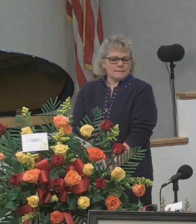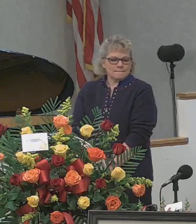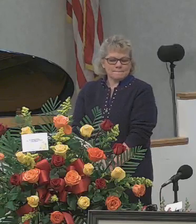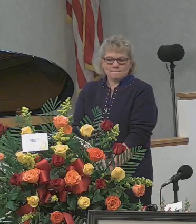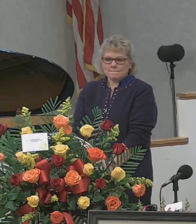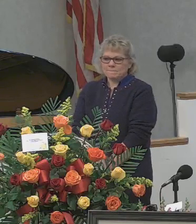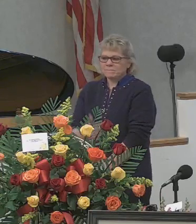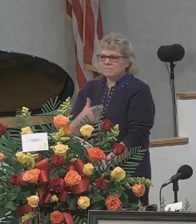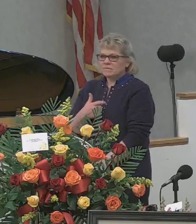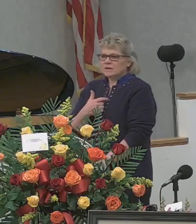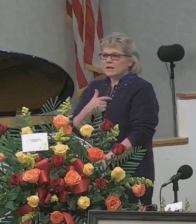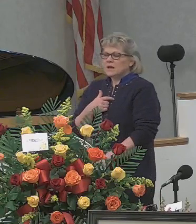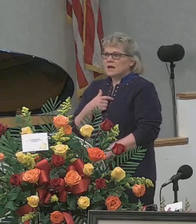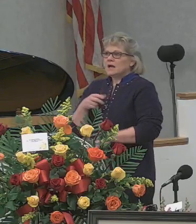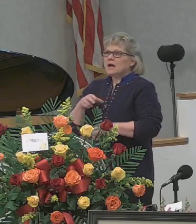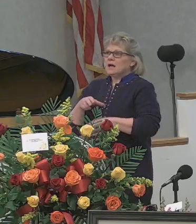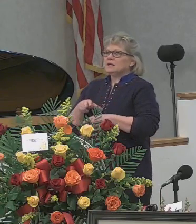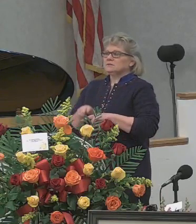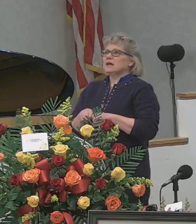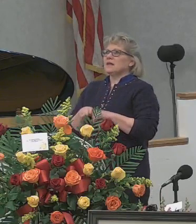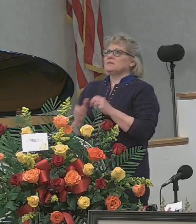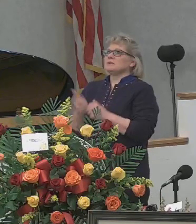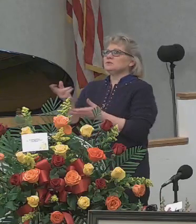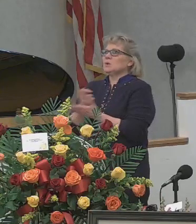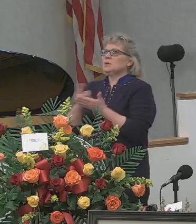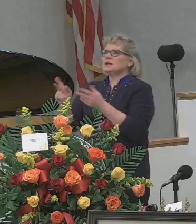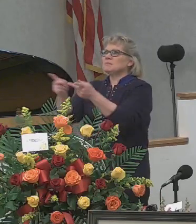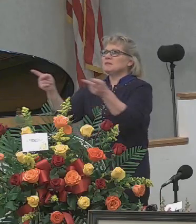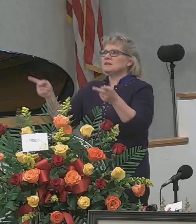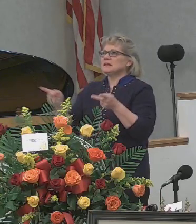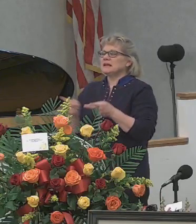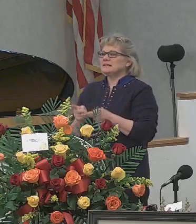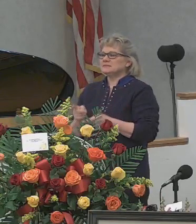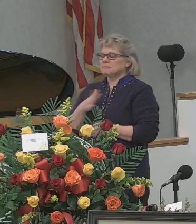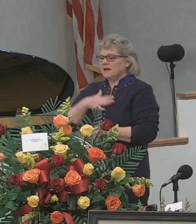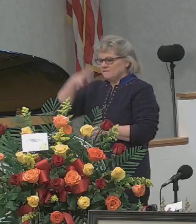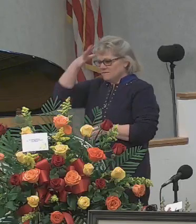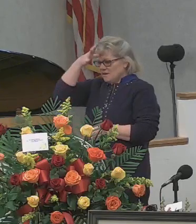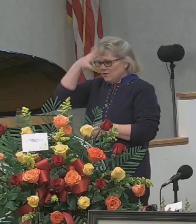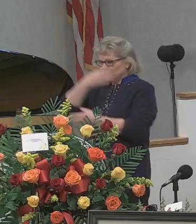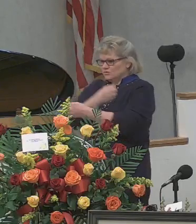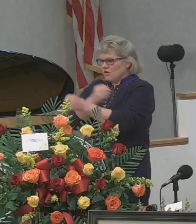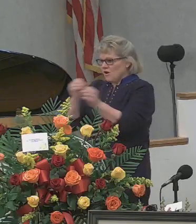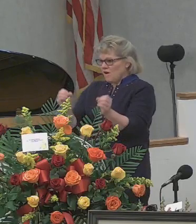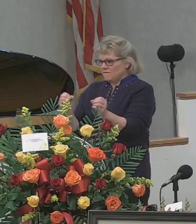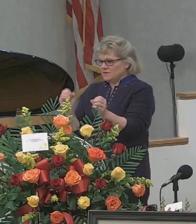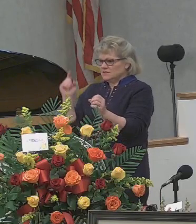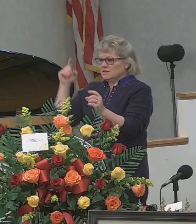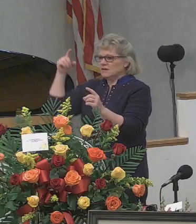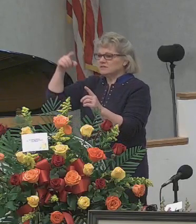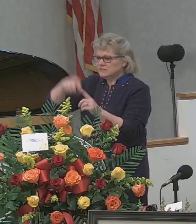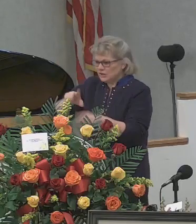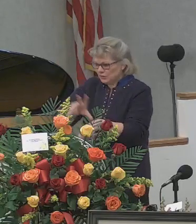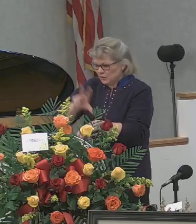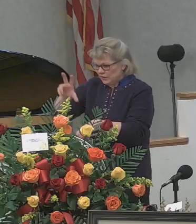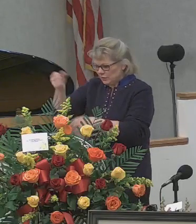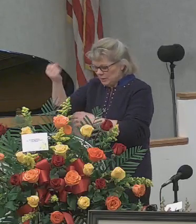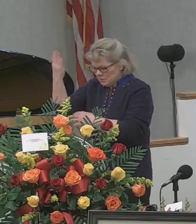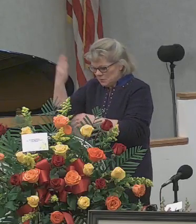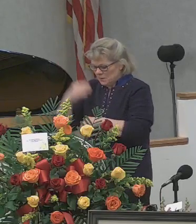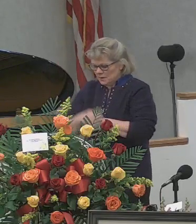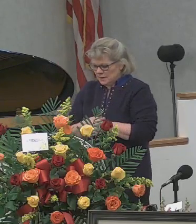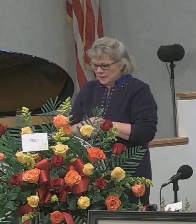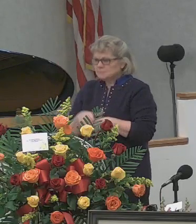I sat in the Holy of Holies, his office, till 3:30 in the morning.